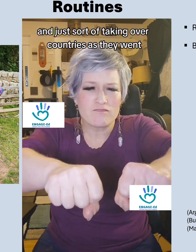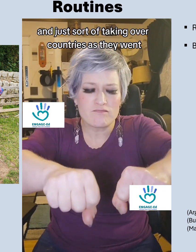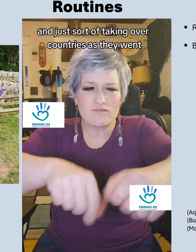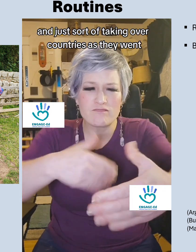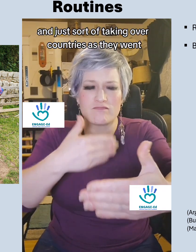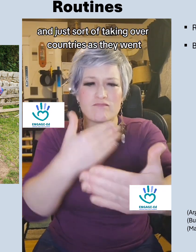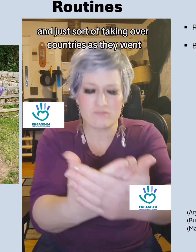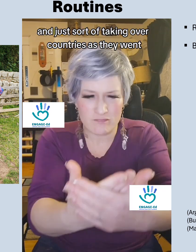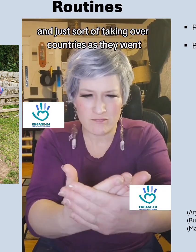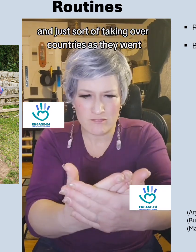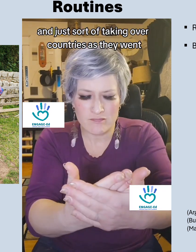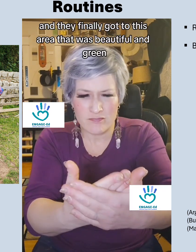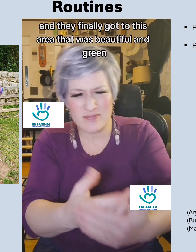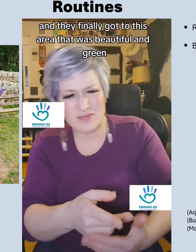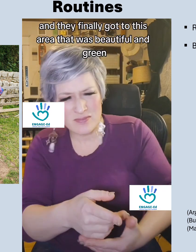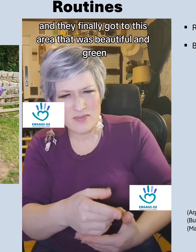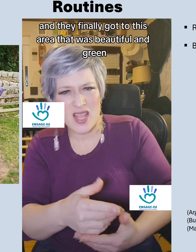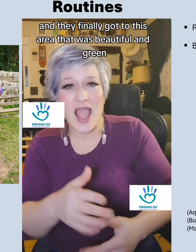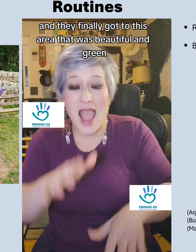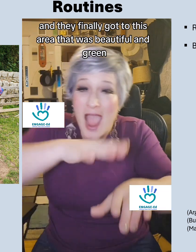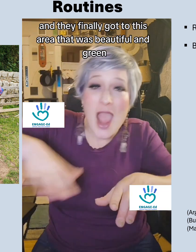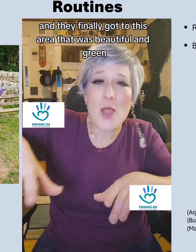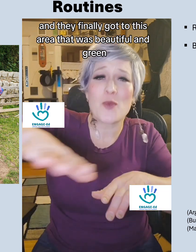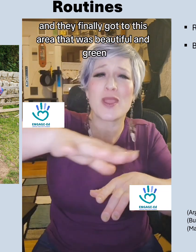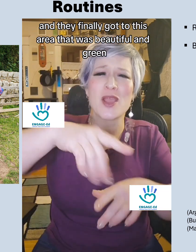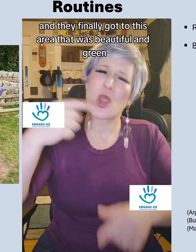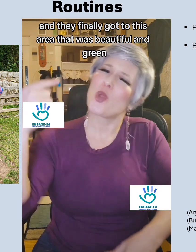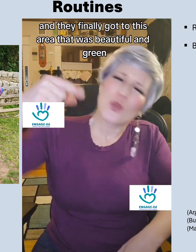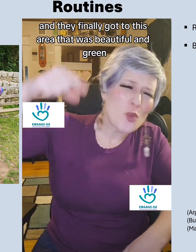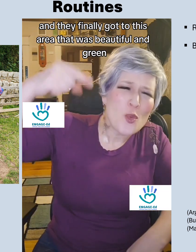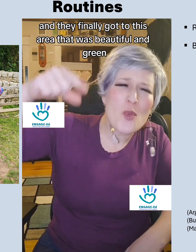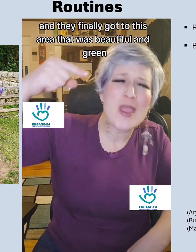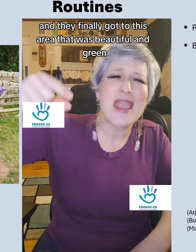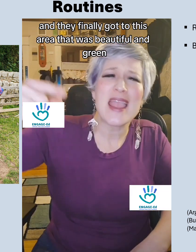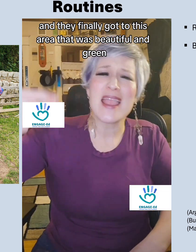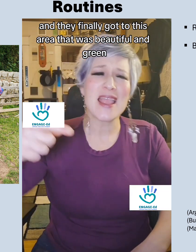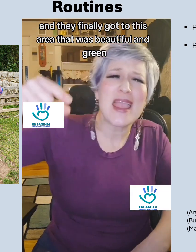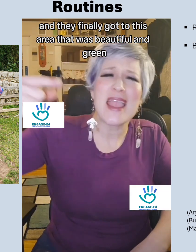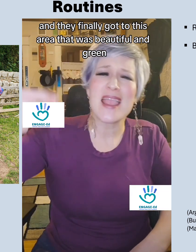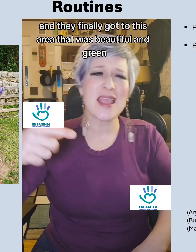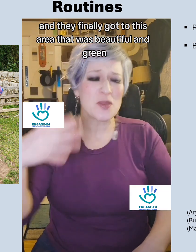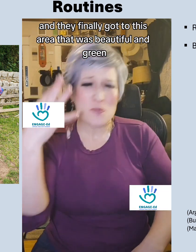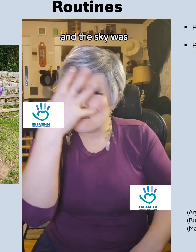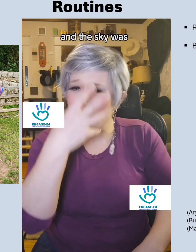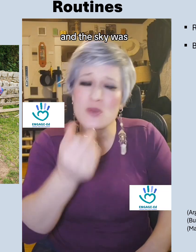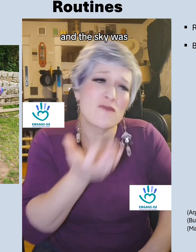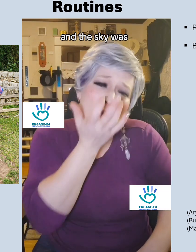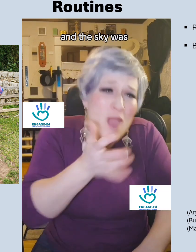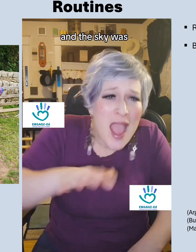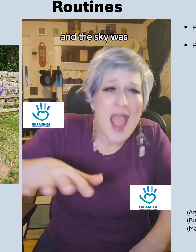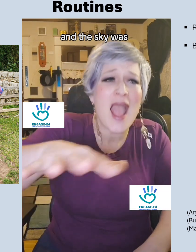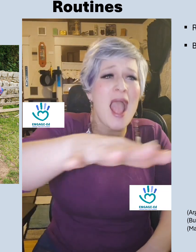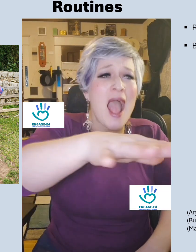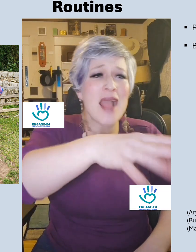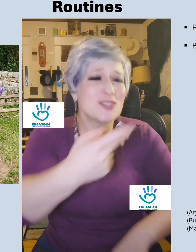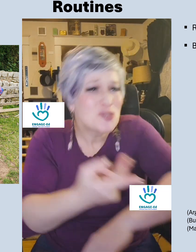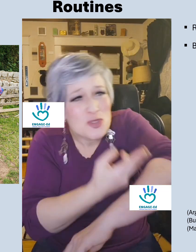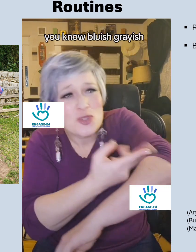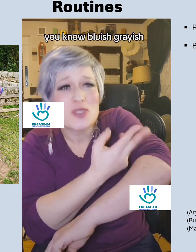over countries as they went. And they finally got to this area that was beautiful and green, and the sky was,